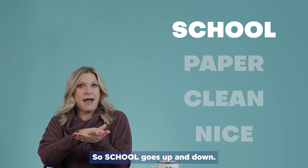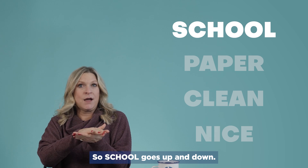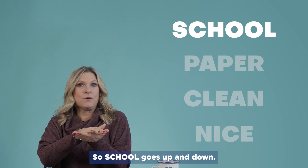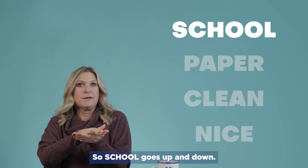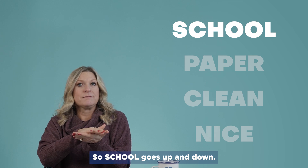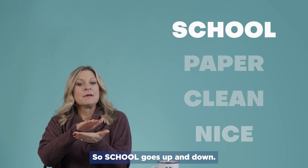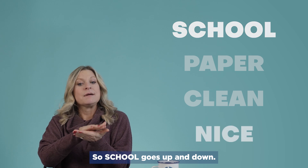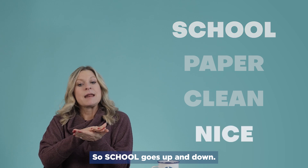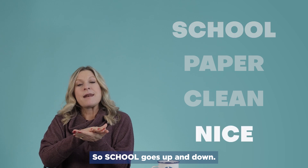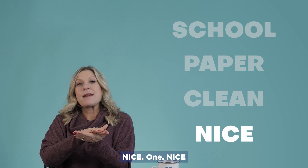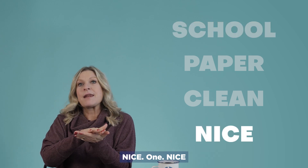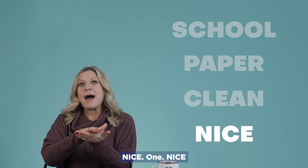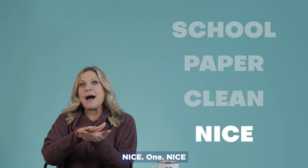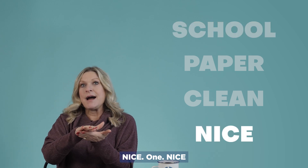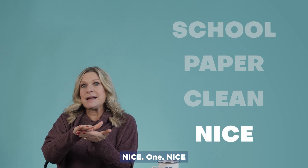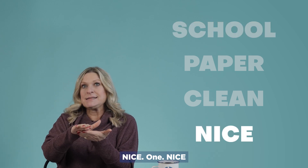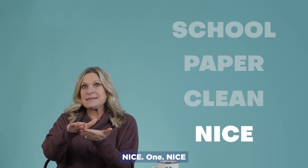down. Nice.